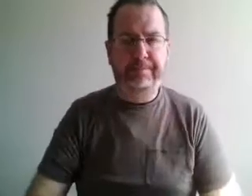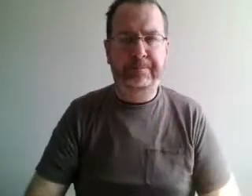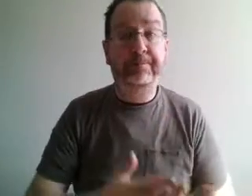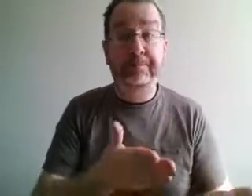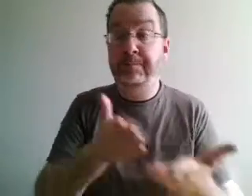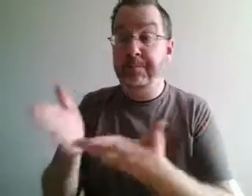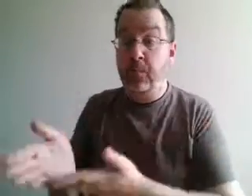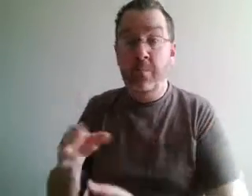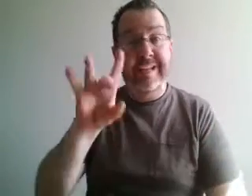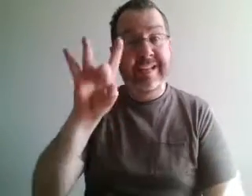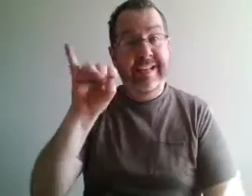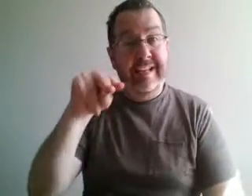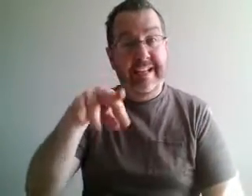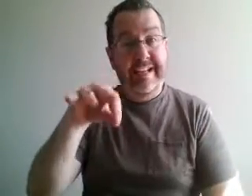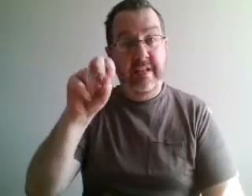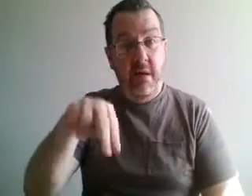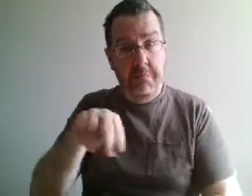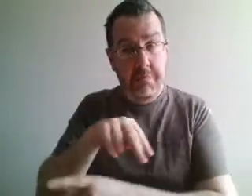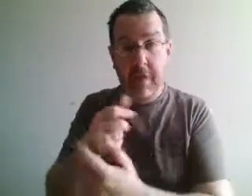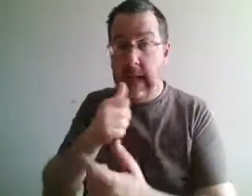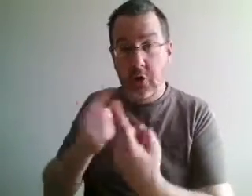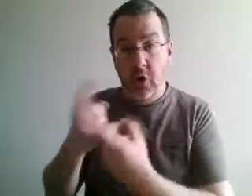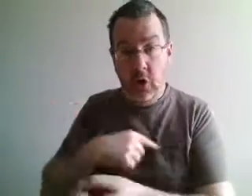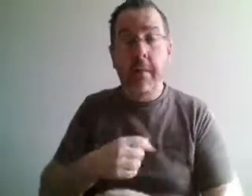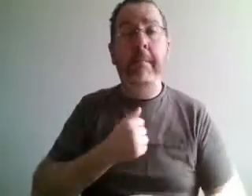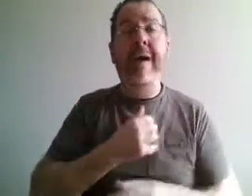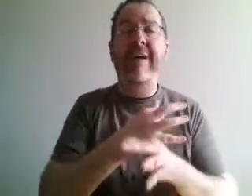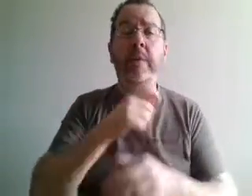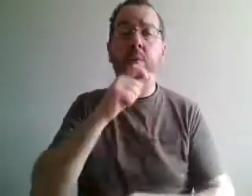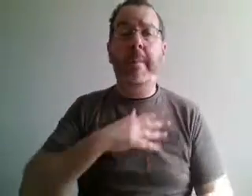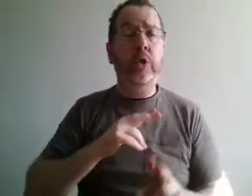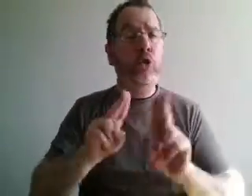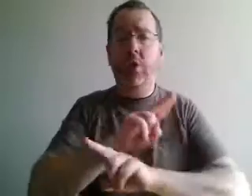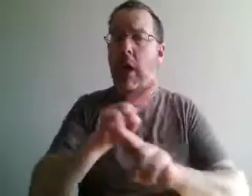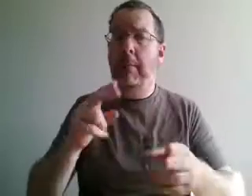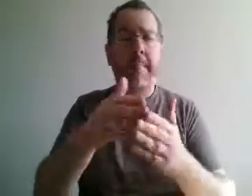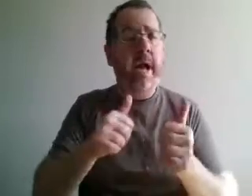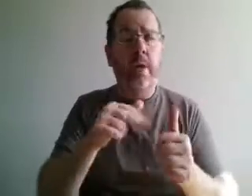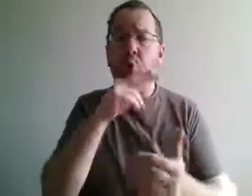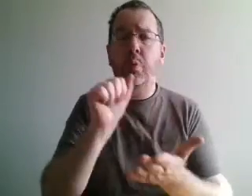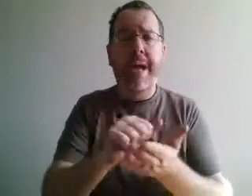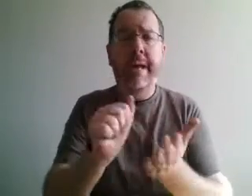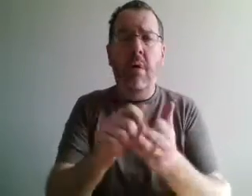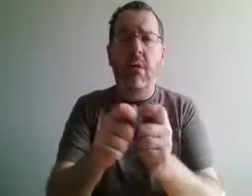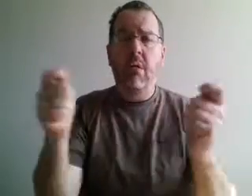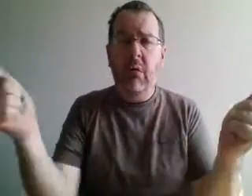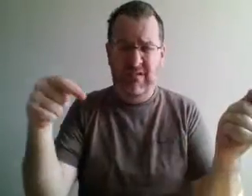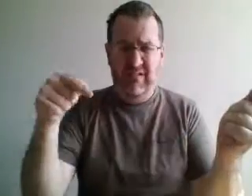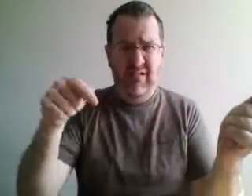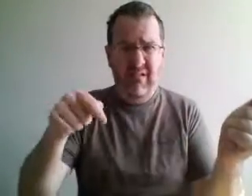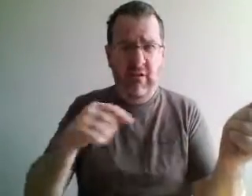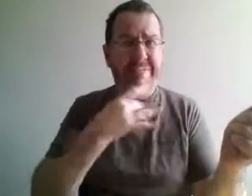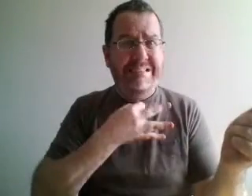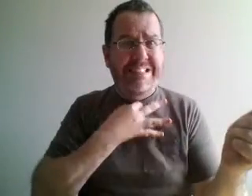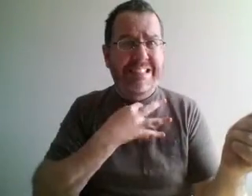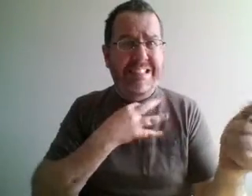about groceries. I've been told by my family that I should not be buying the daily newspaper due to the risk of contracting coronavirus. Please tell me if it's safe for me to buy